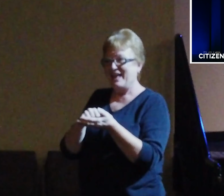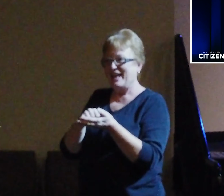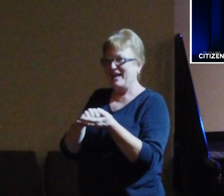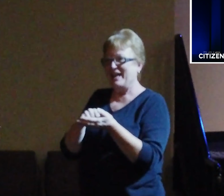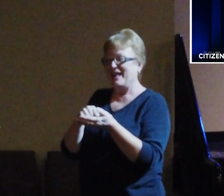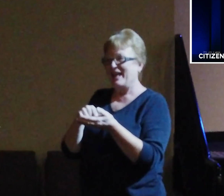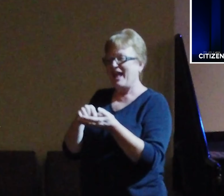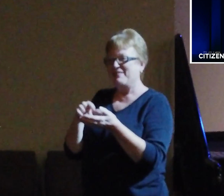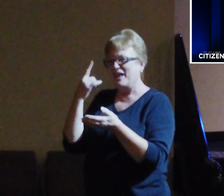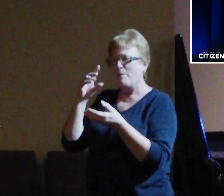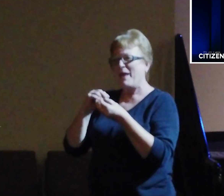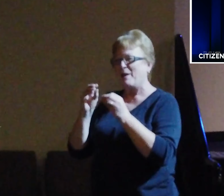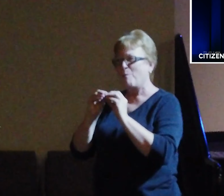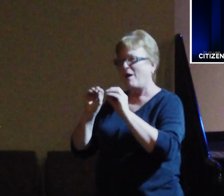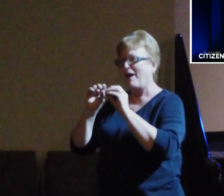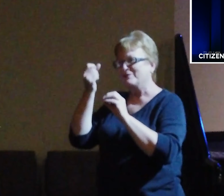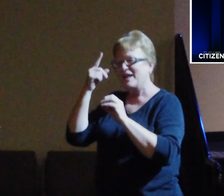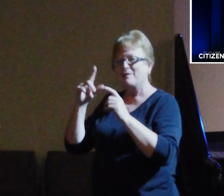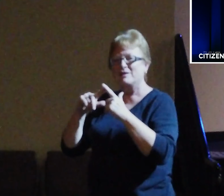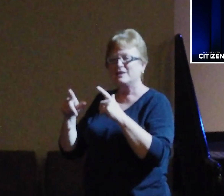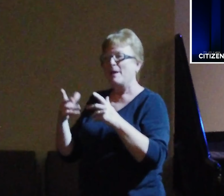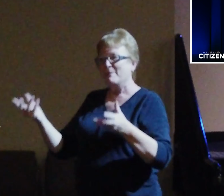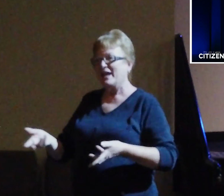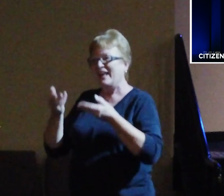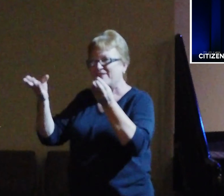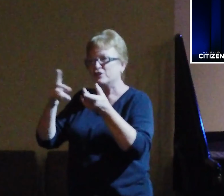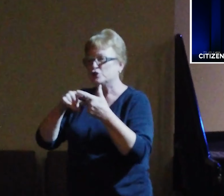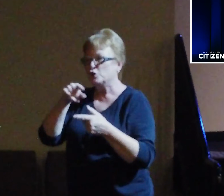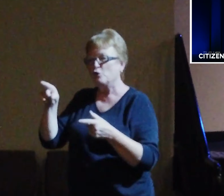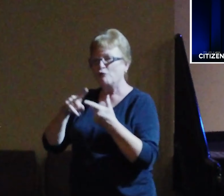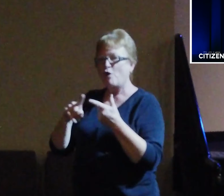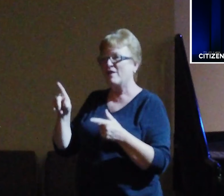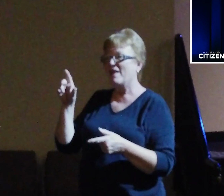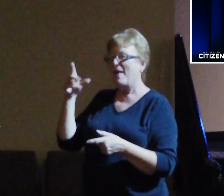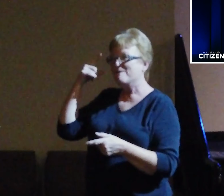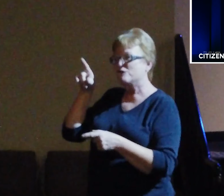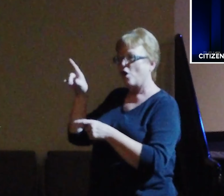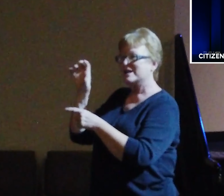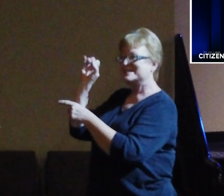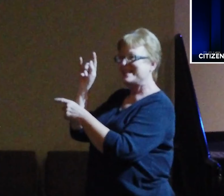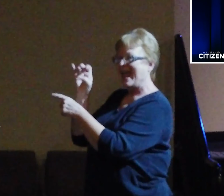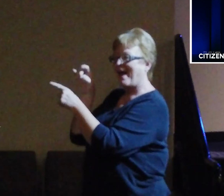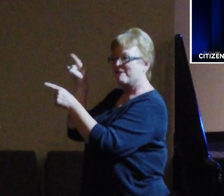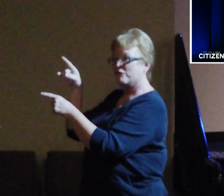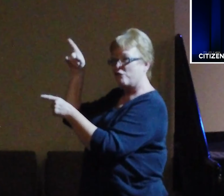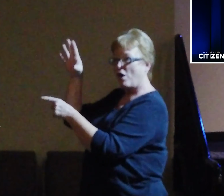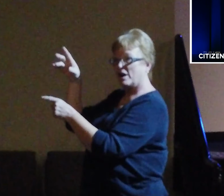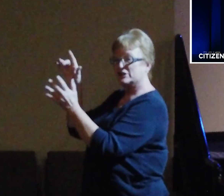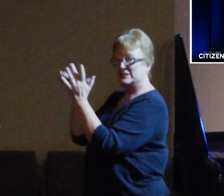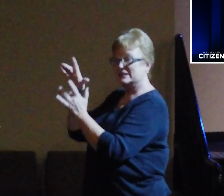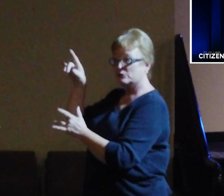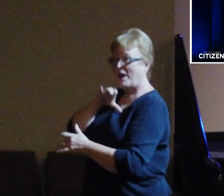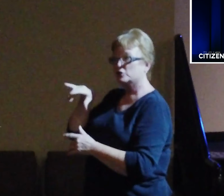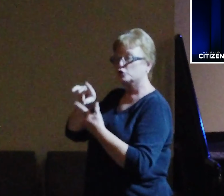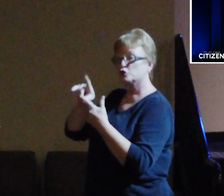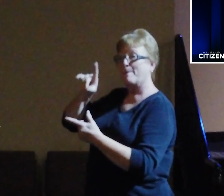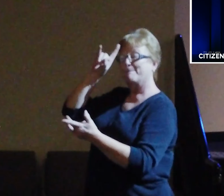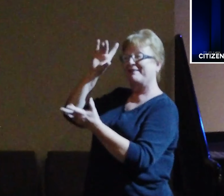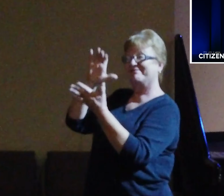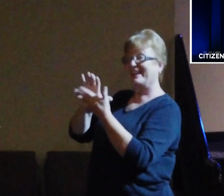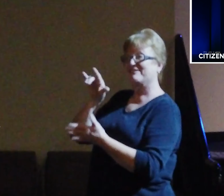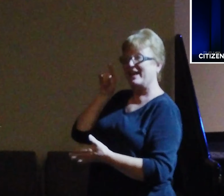sense. It says, for it has been granted to you that for the sake of Christ, you should not only believe in him, but also